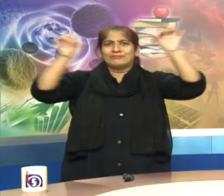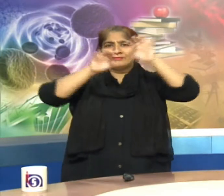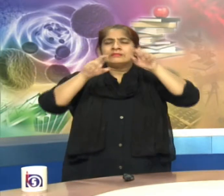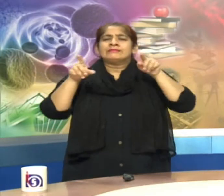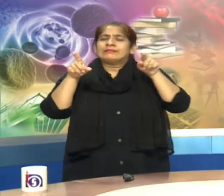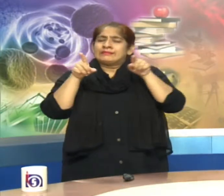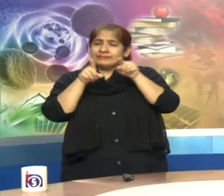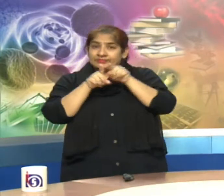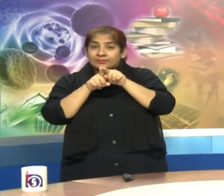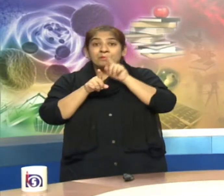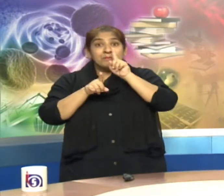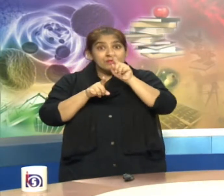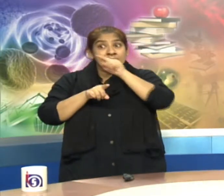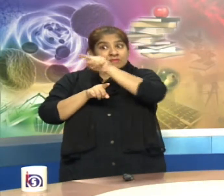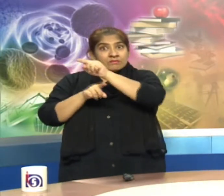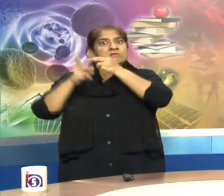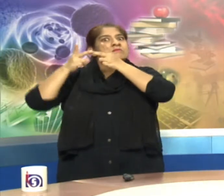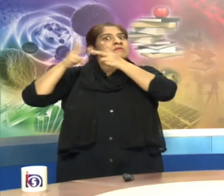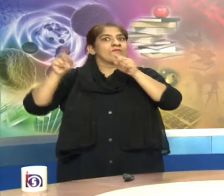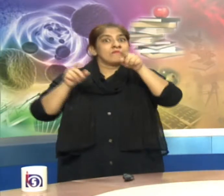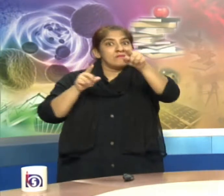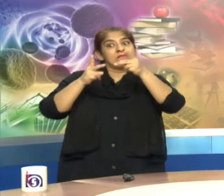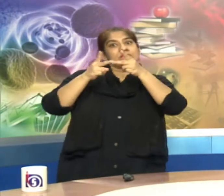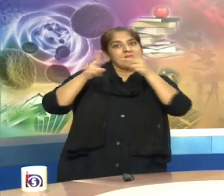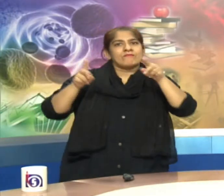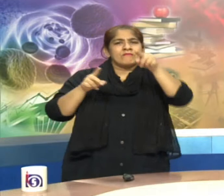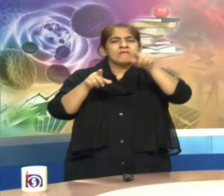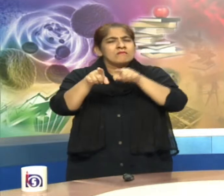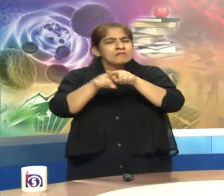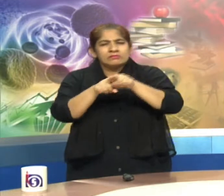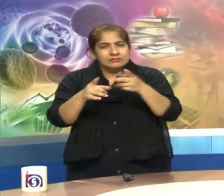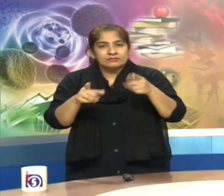Earlier I had explained you advertising. Now this is little different.